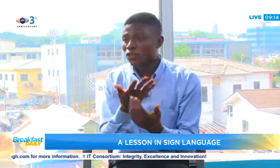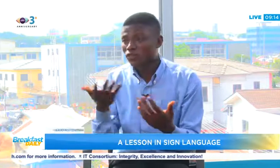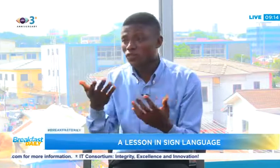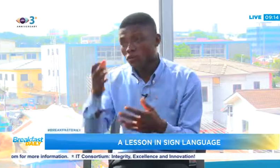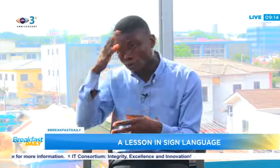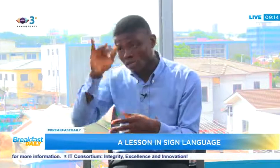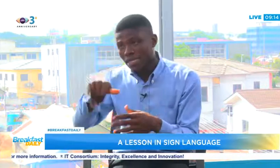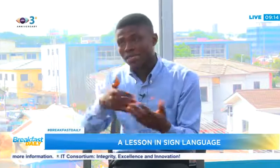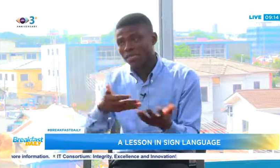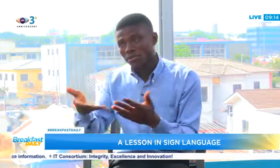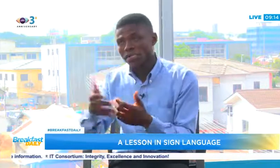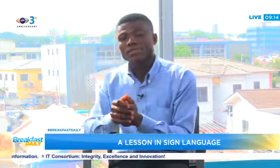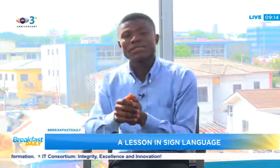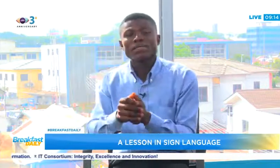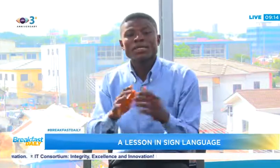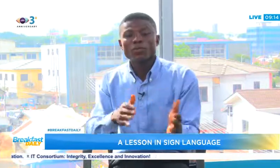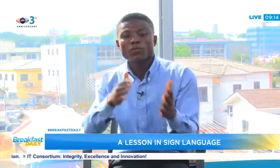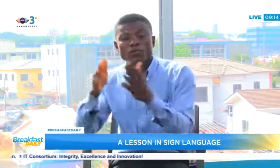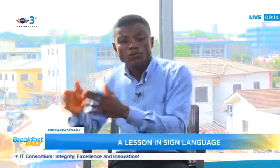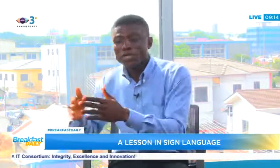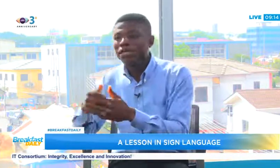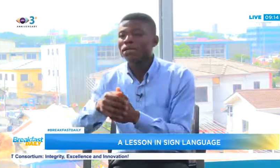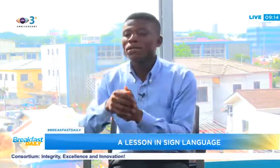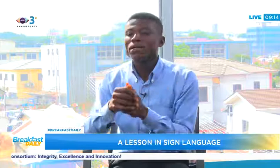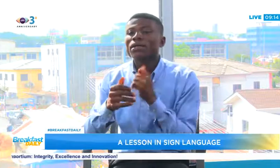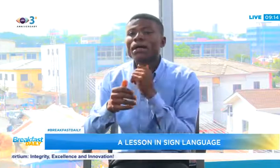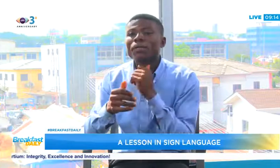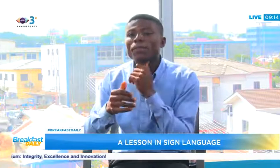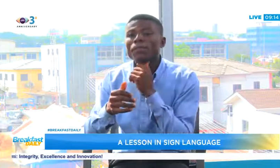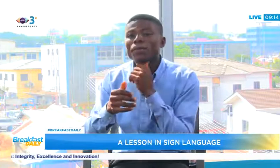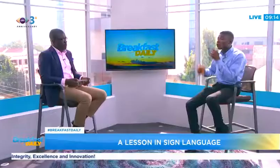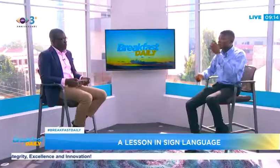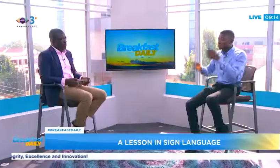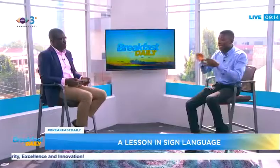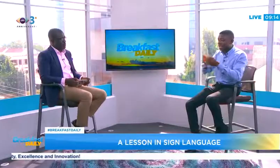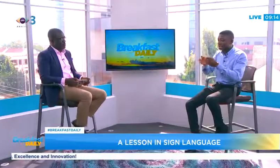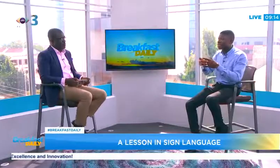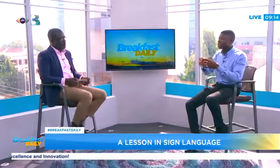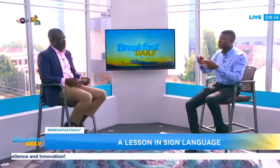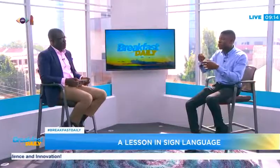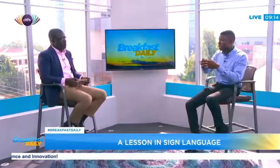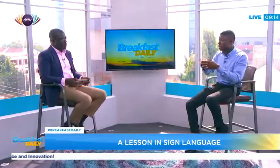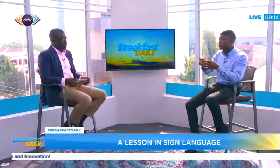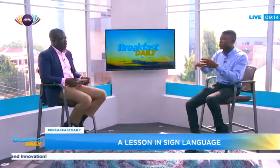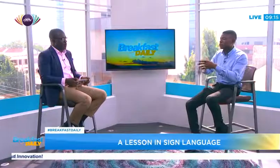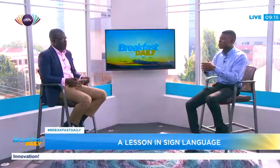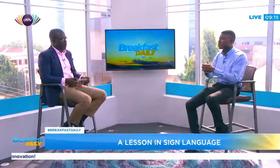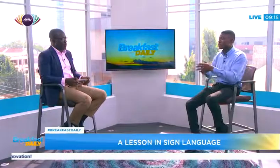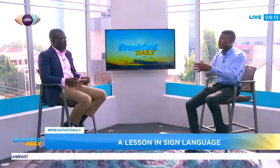of causes that bring it. Now we move to the, what I explained is the perinatal stage, which is